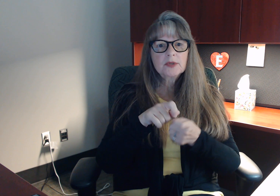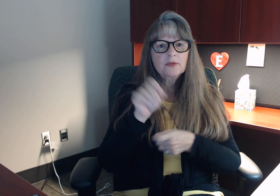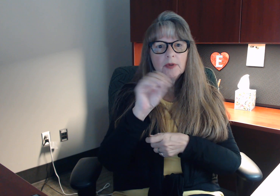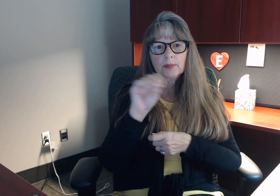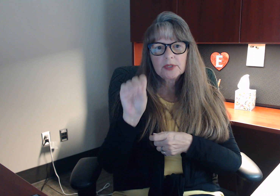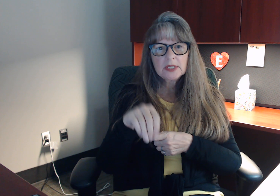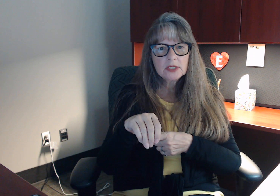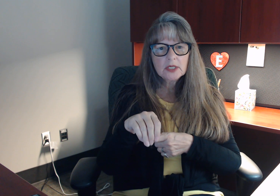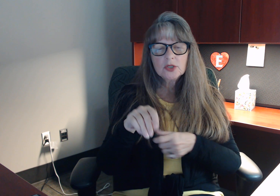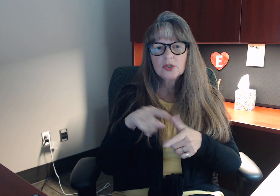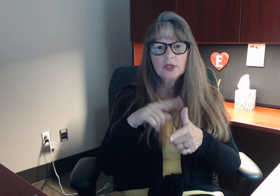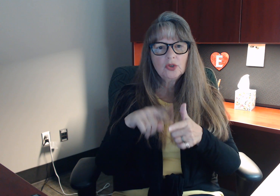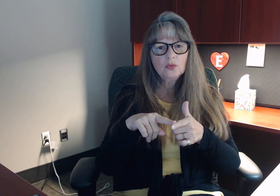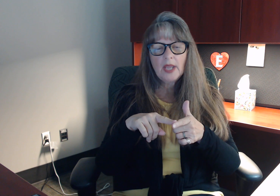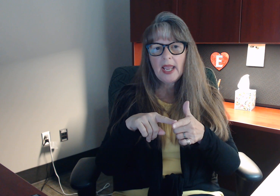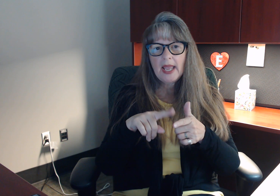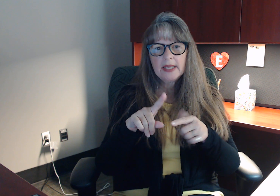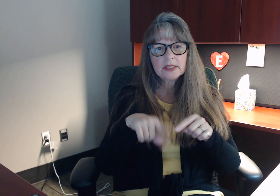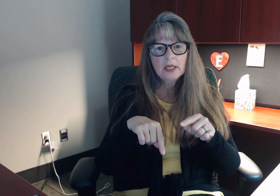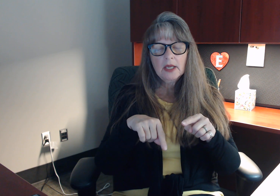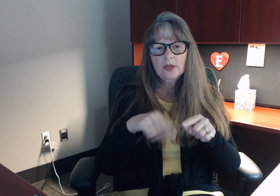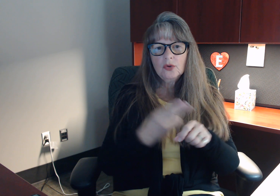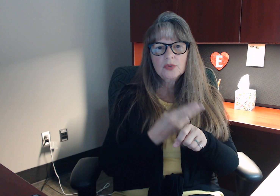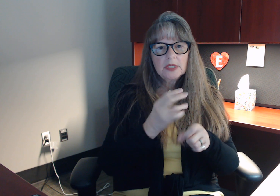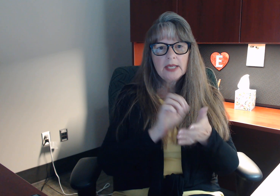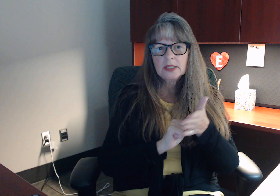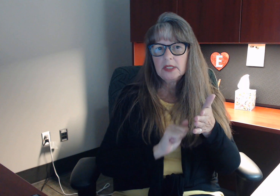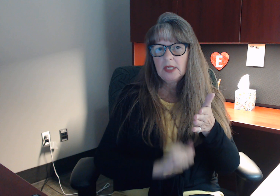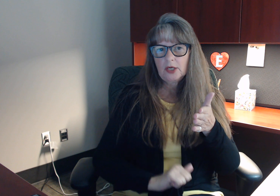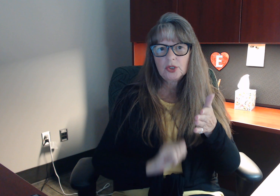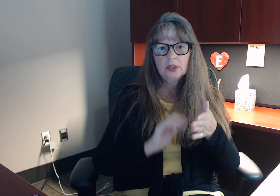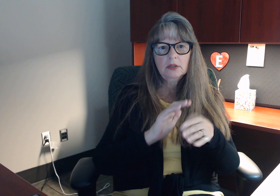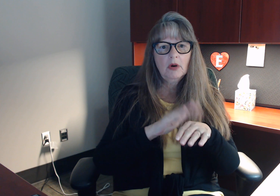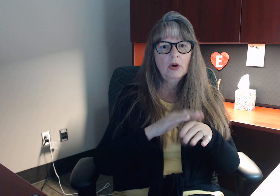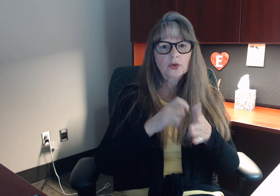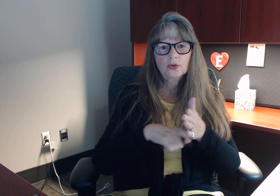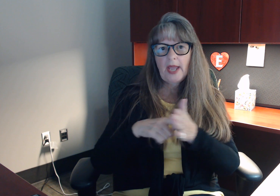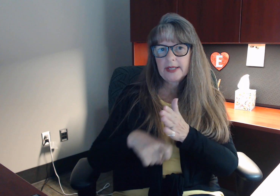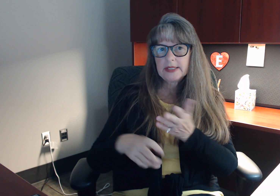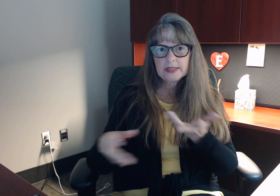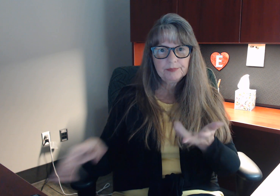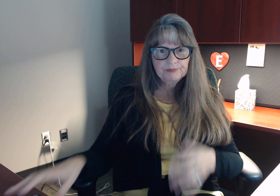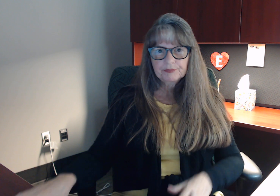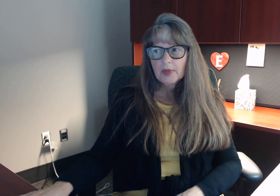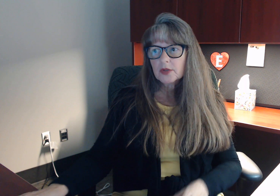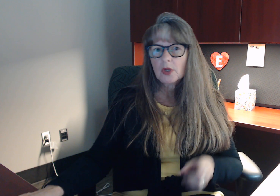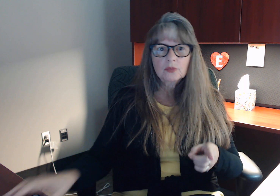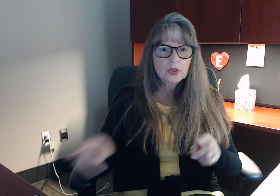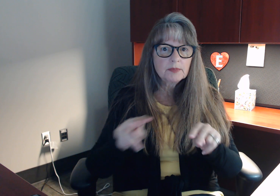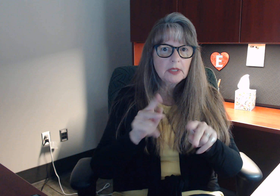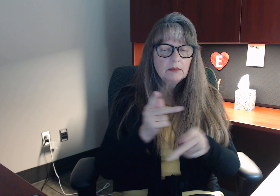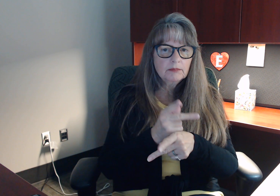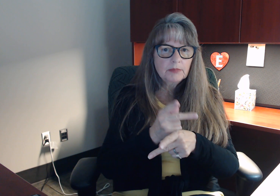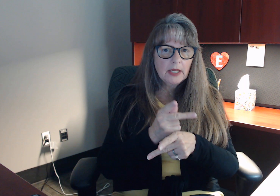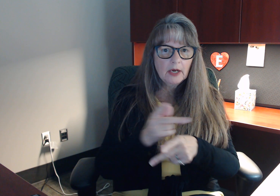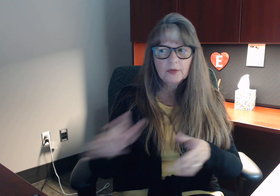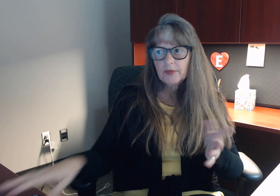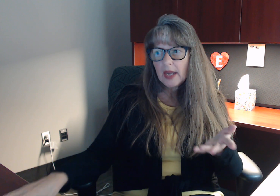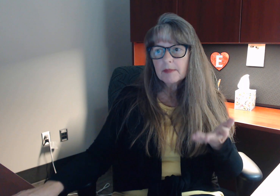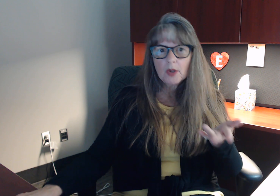specific percentage, then you can't use it as a deduction on your taxes. So just be careful of that and be aware